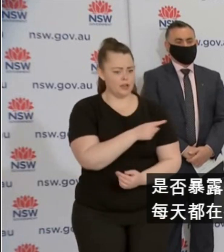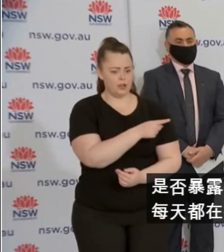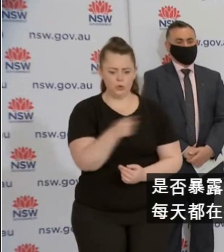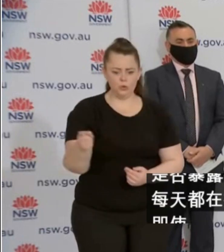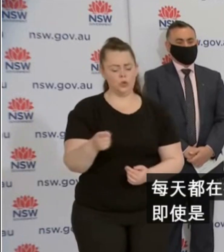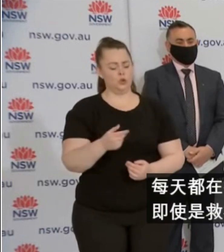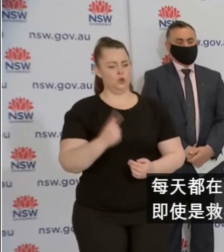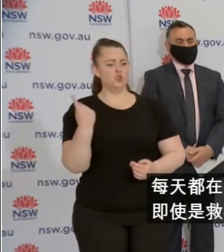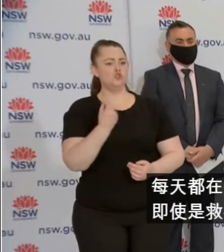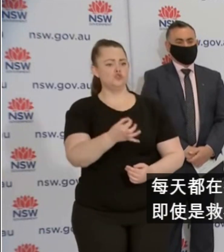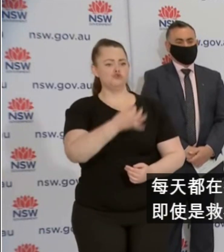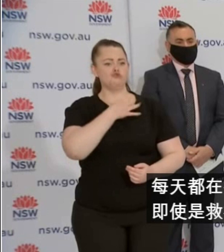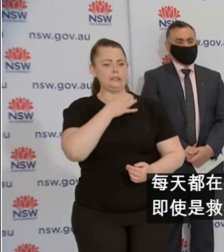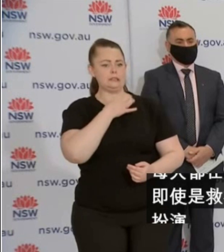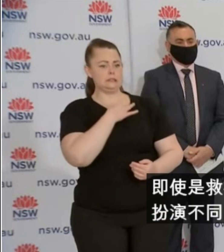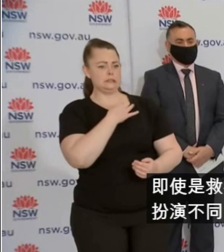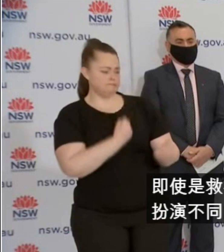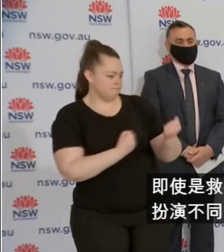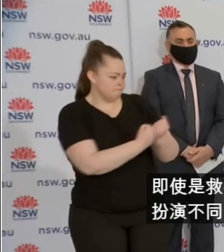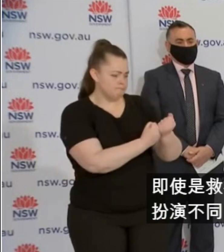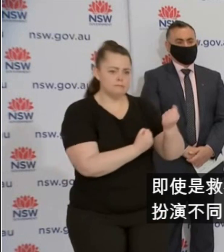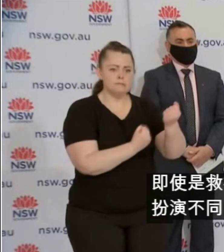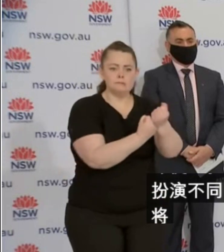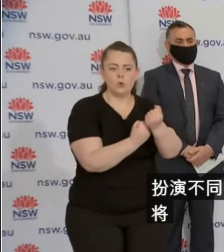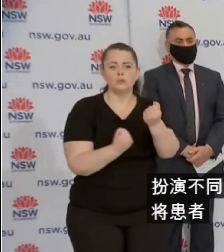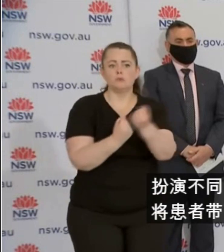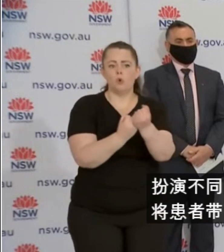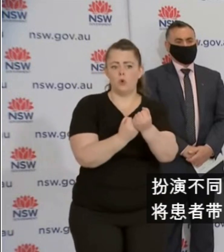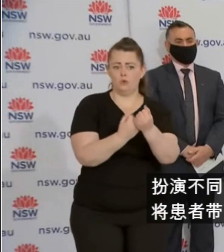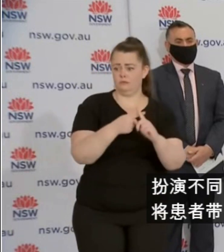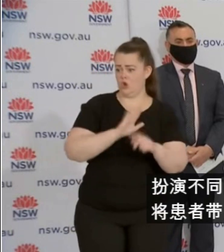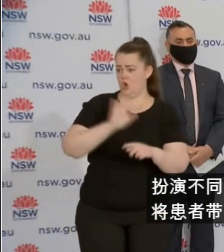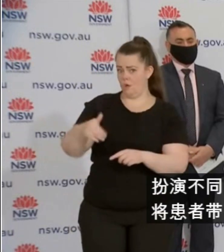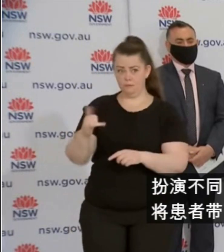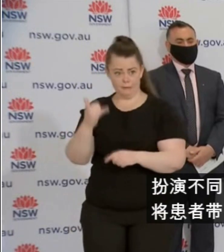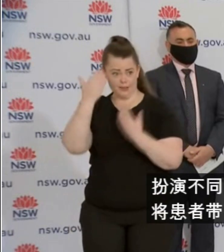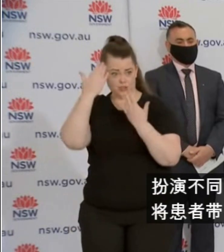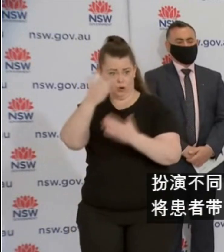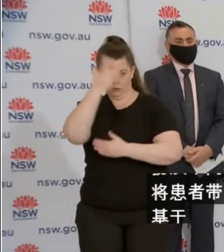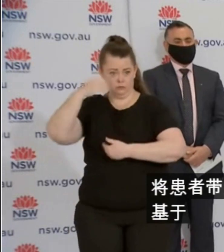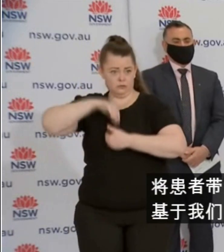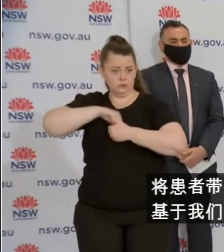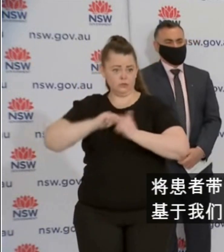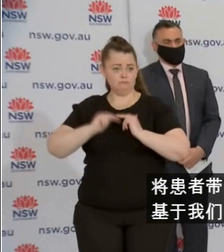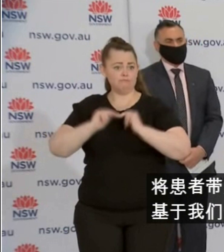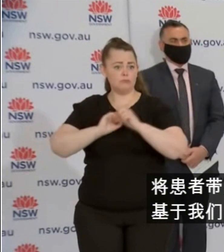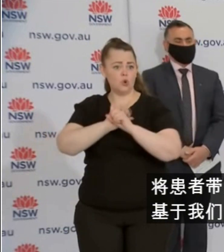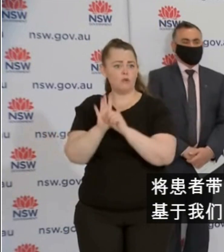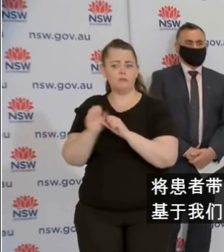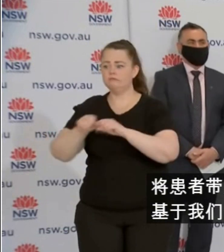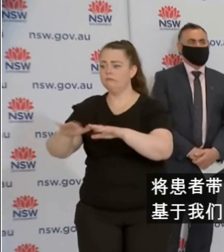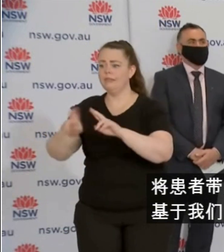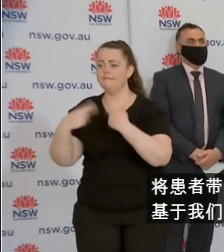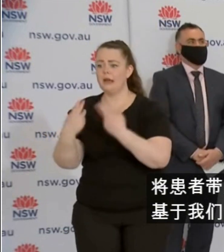day. But even ambulance and paramedics will have different roles. They may be asked to take patients to different locations based on where